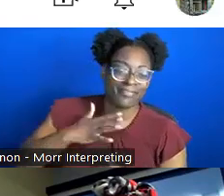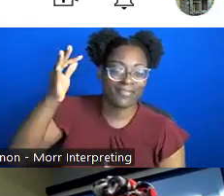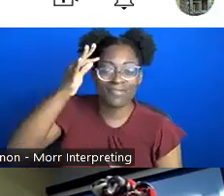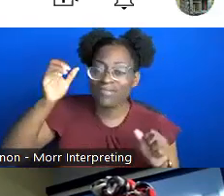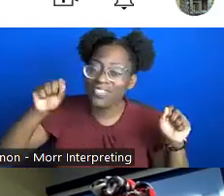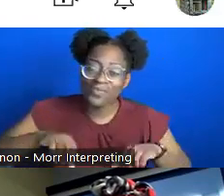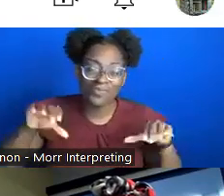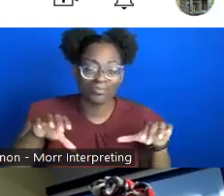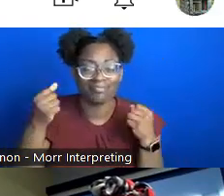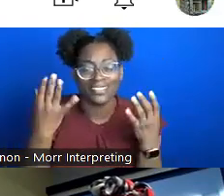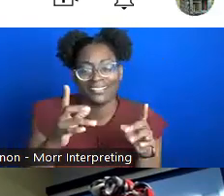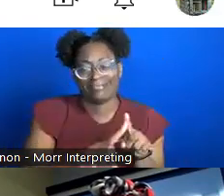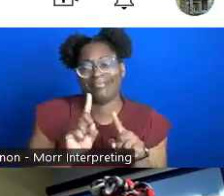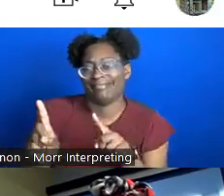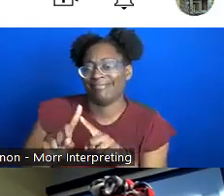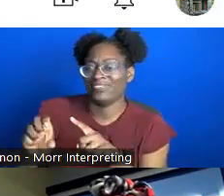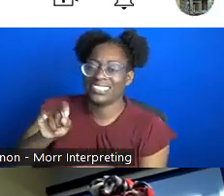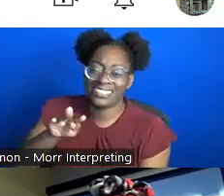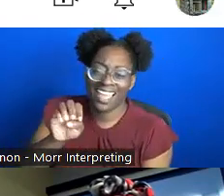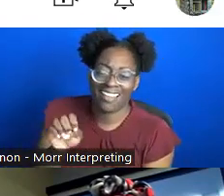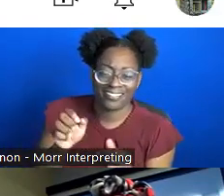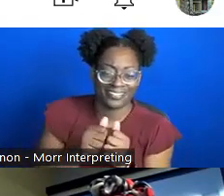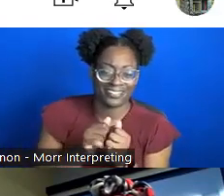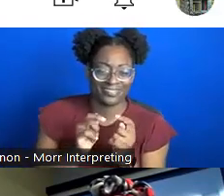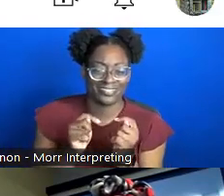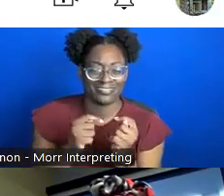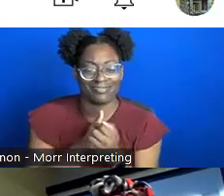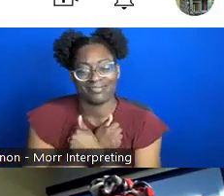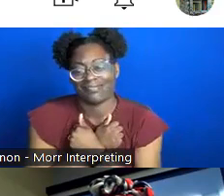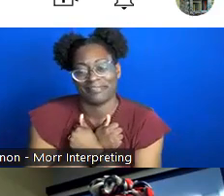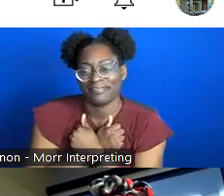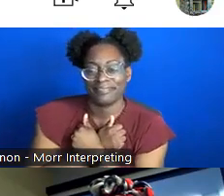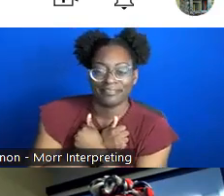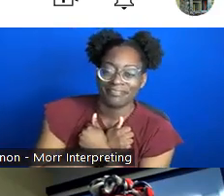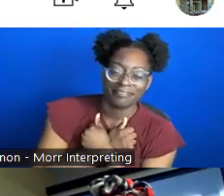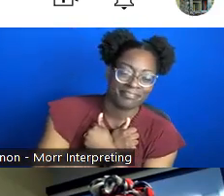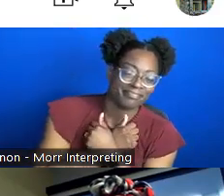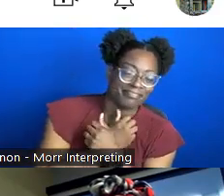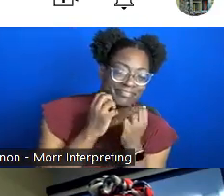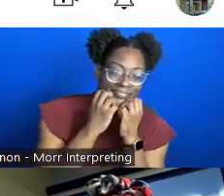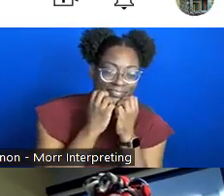so many things. I love my